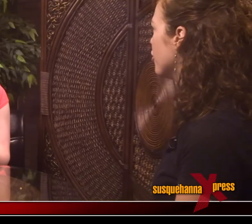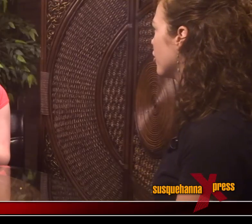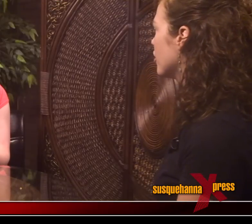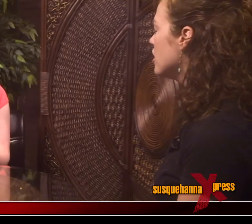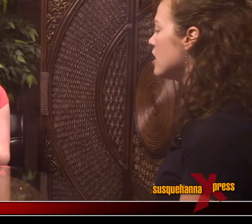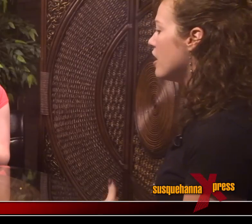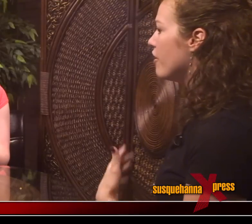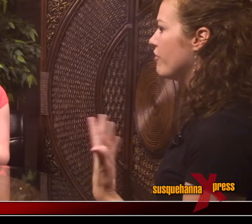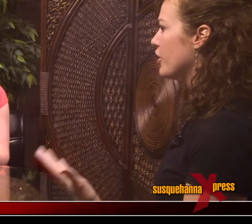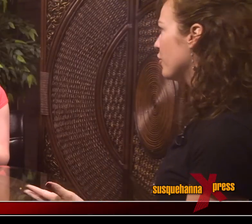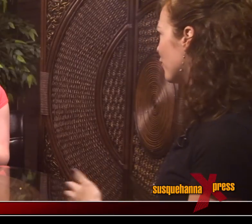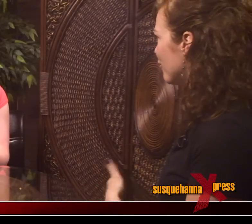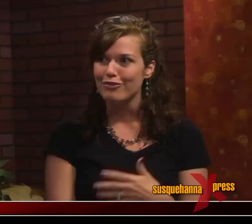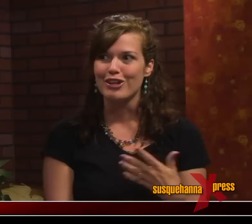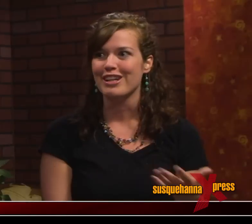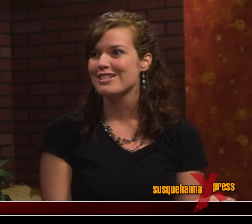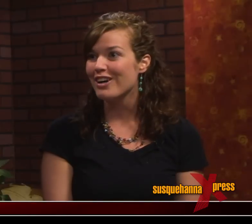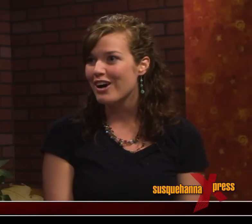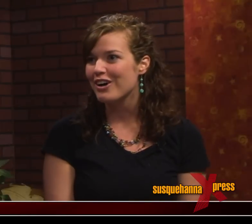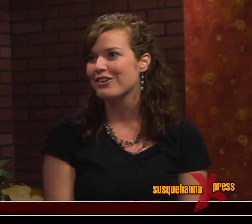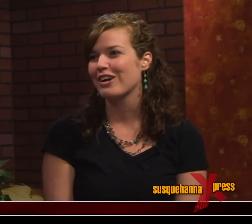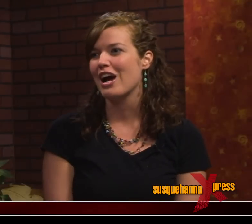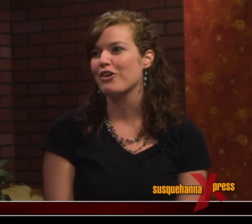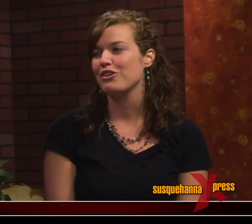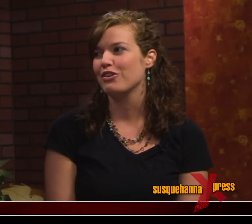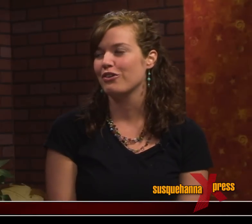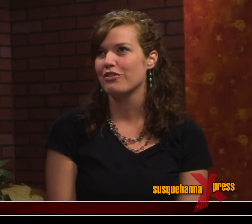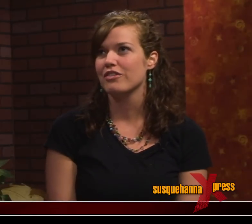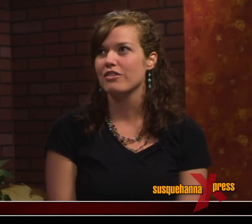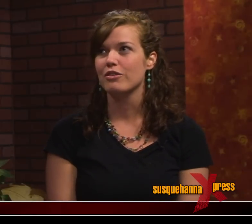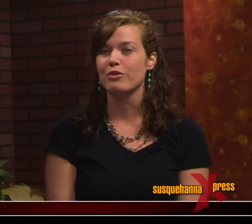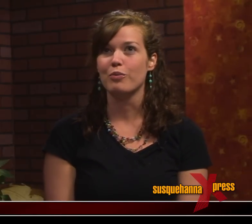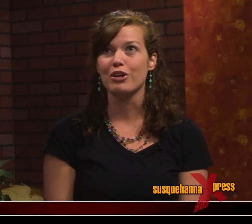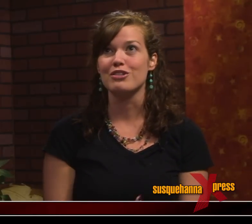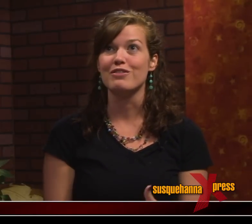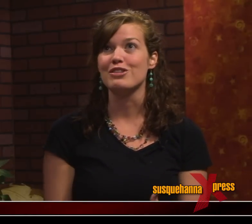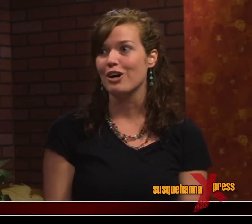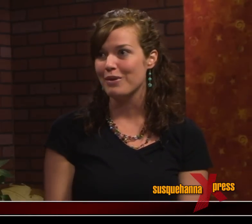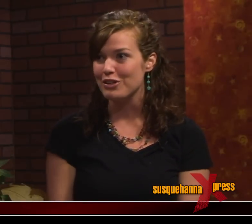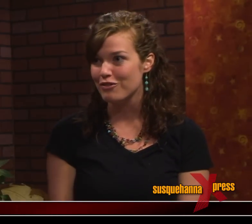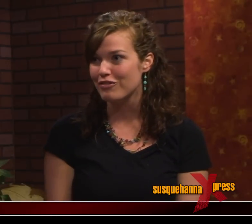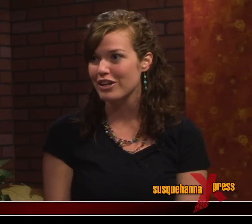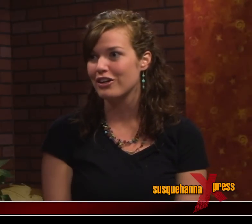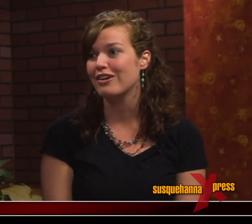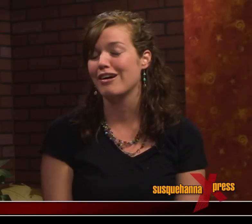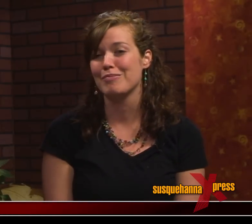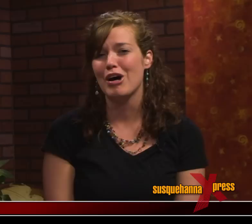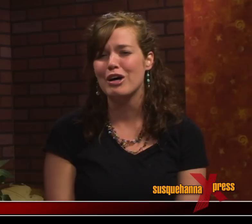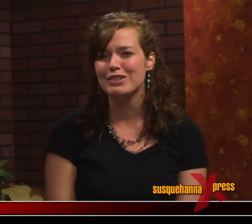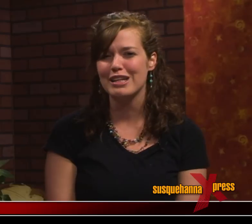you're feeling the Lord move during that song, or how, you know, the words of the song make you feel. Often can